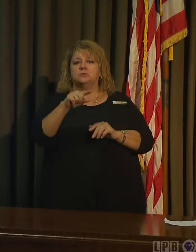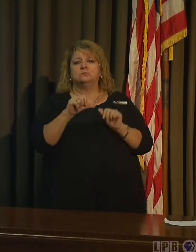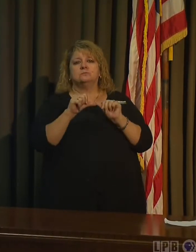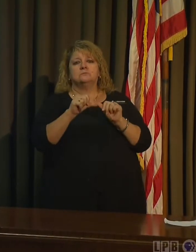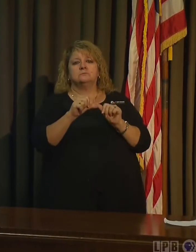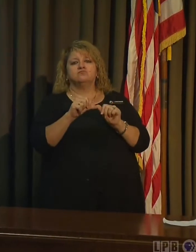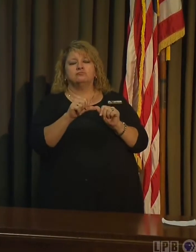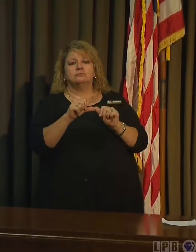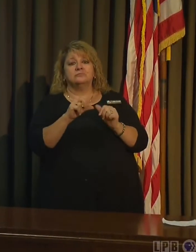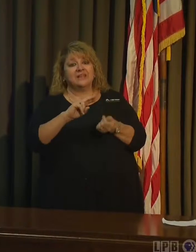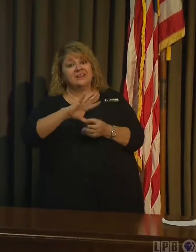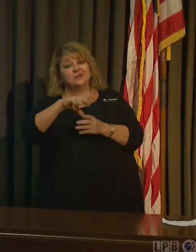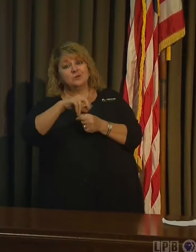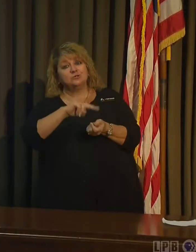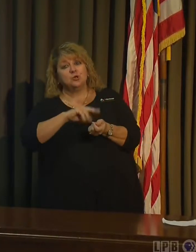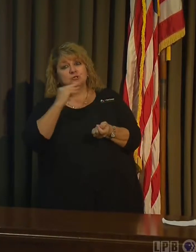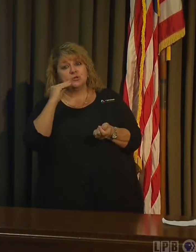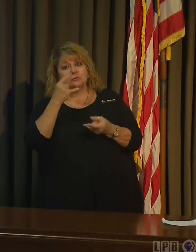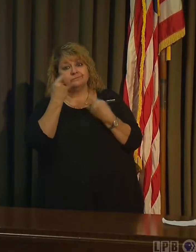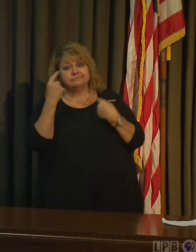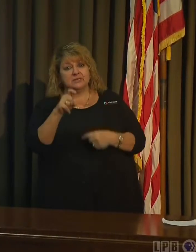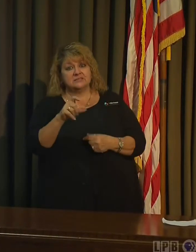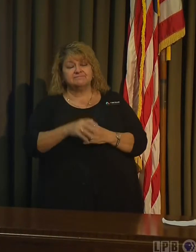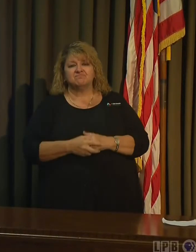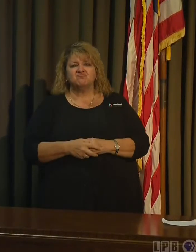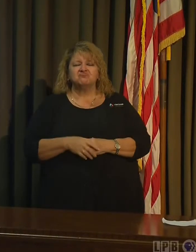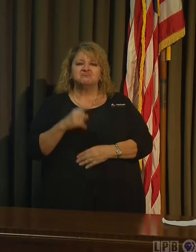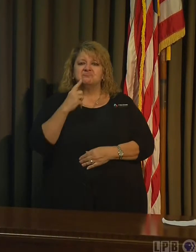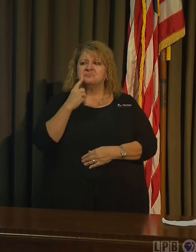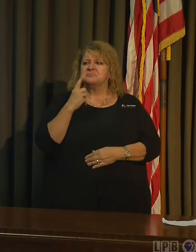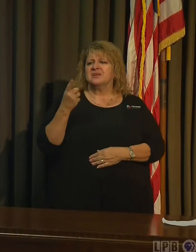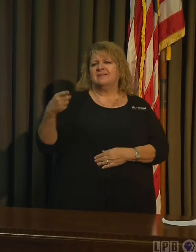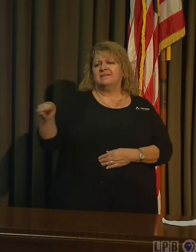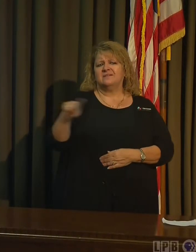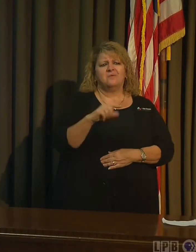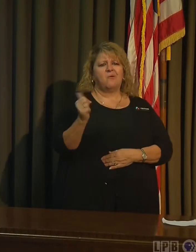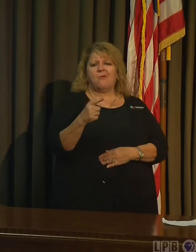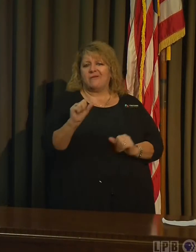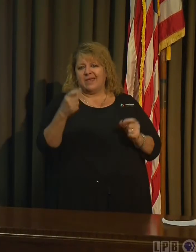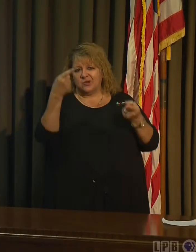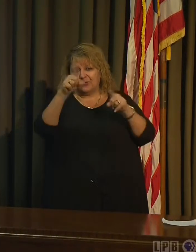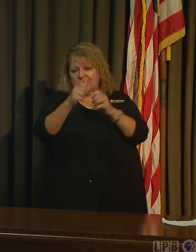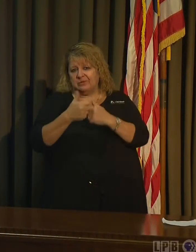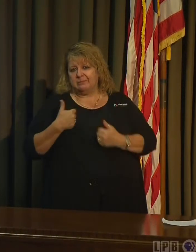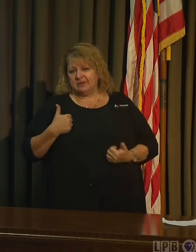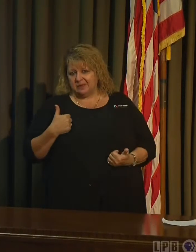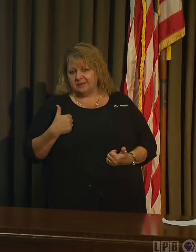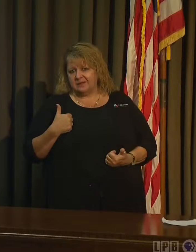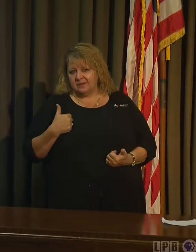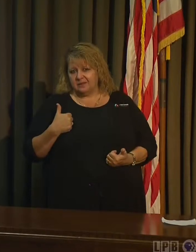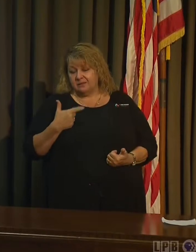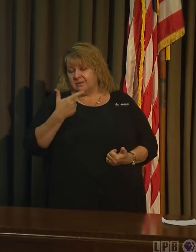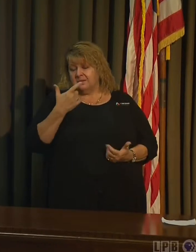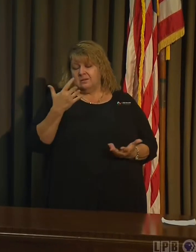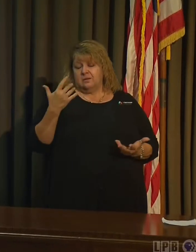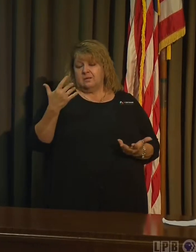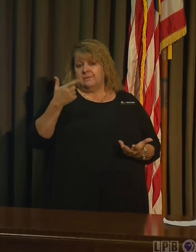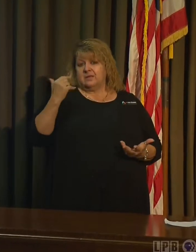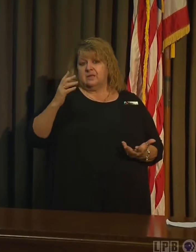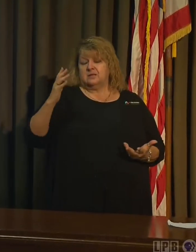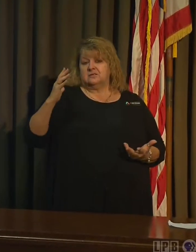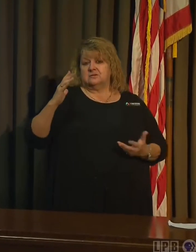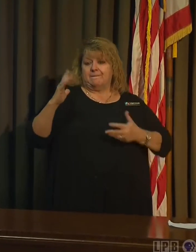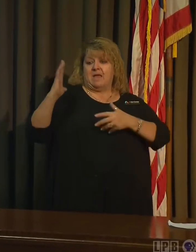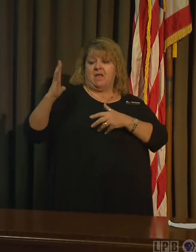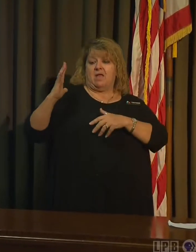include nursing homes, which I think everybody can agree, especially since it was early in the